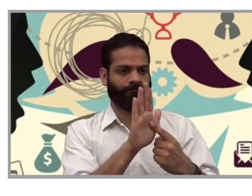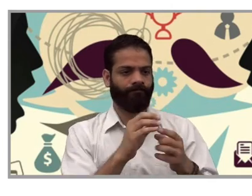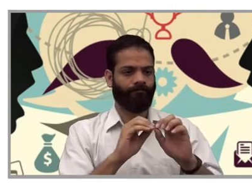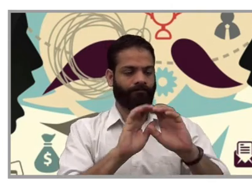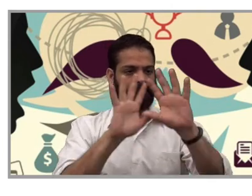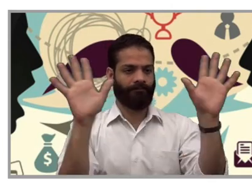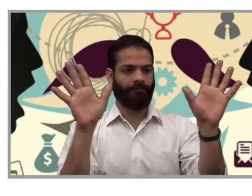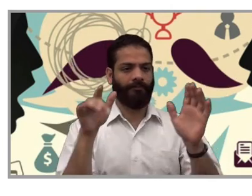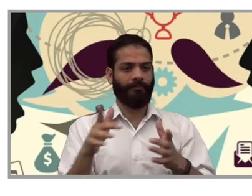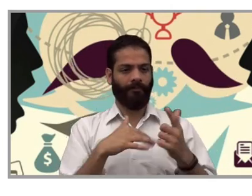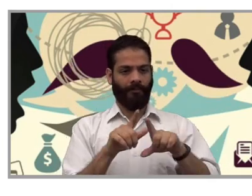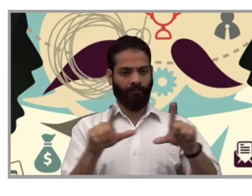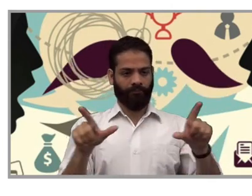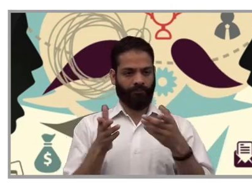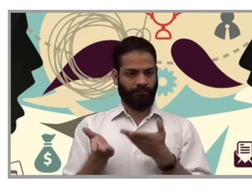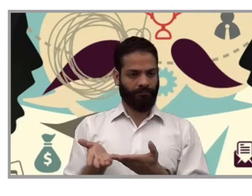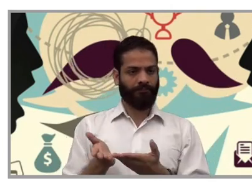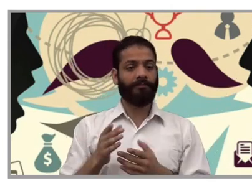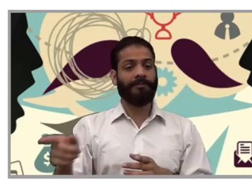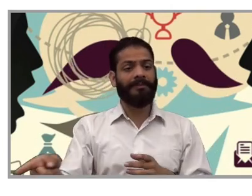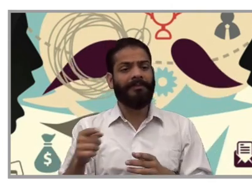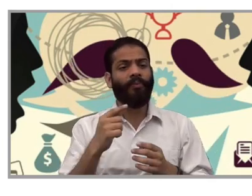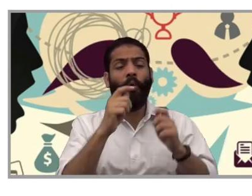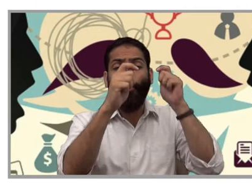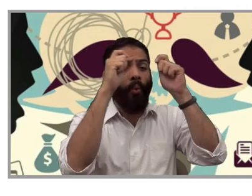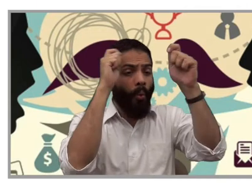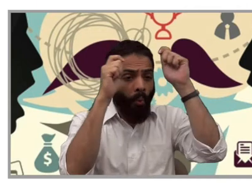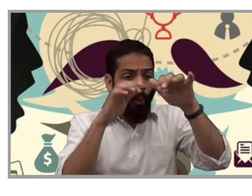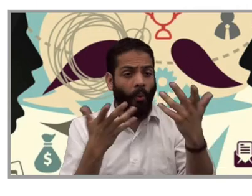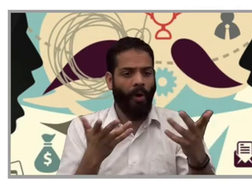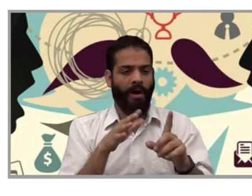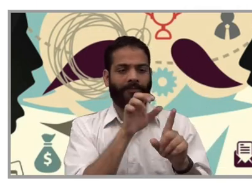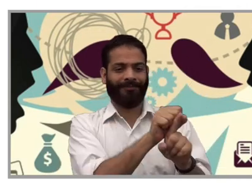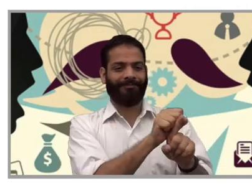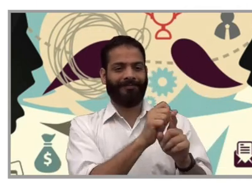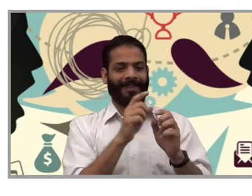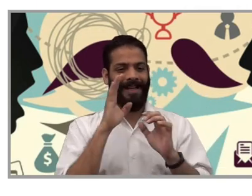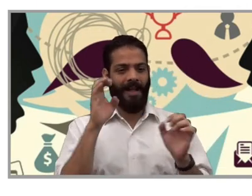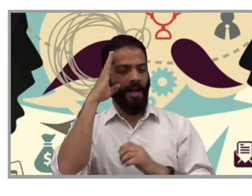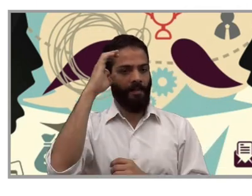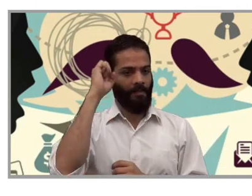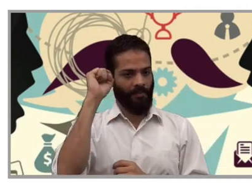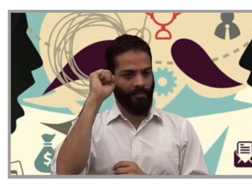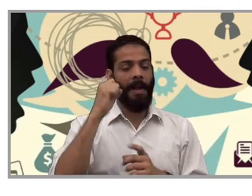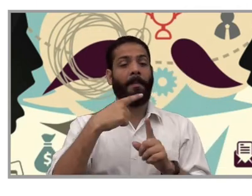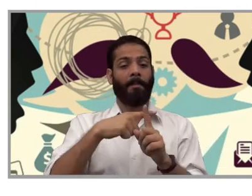which the articulator comes up to a point, stops and retreats leaving its trace.